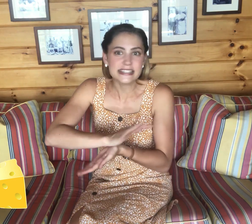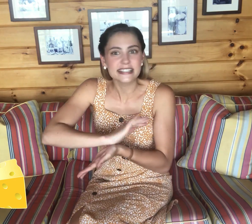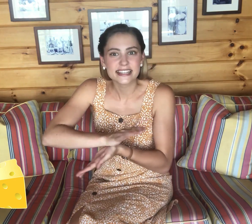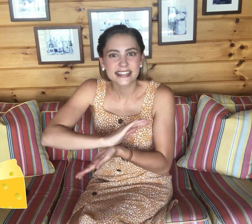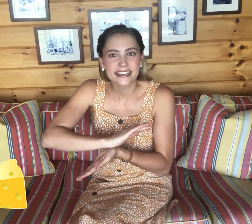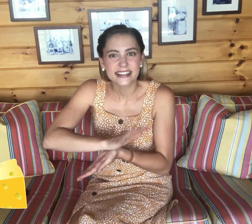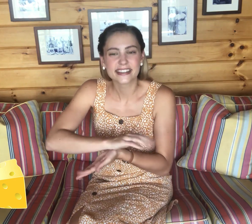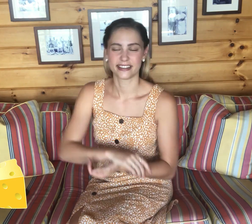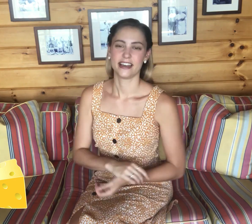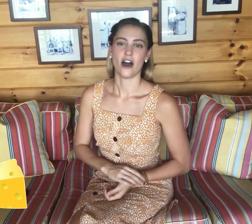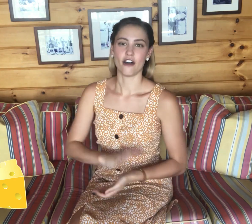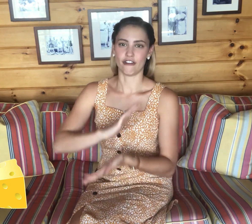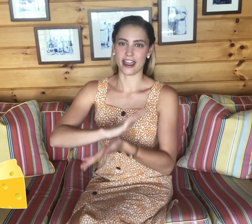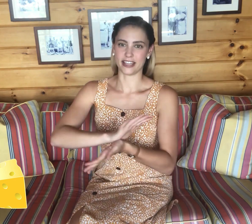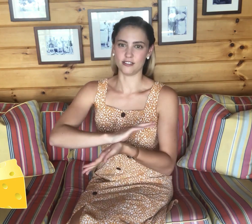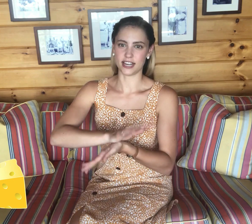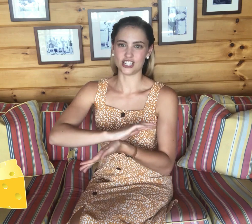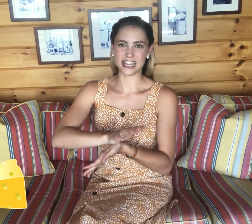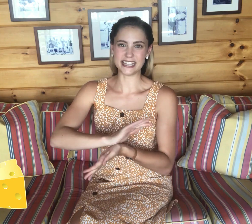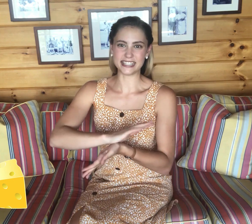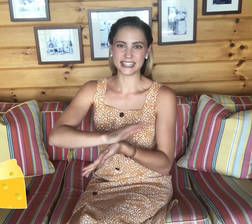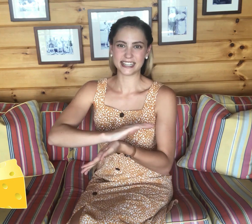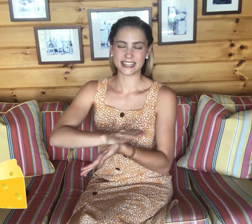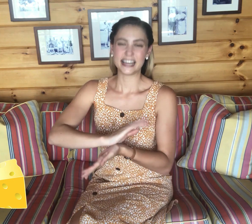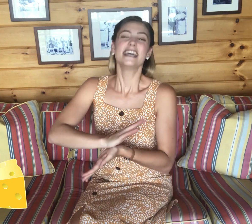mouse. Tap your nose.